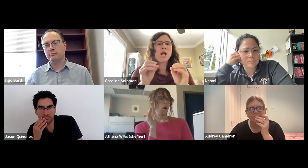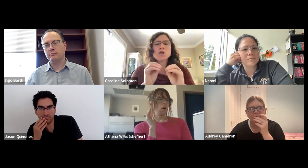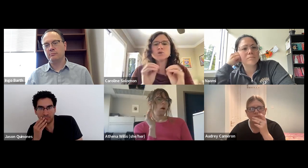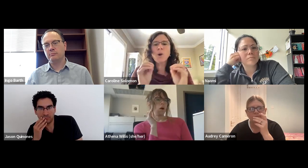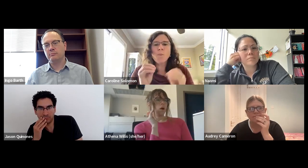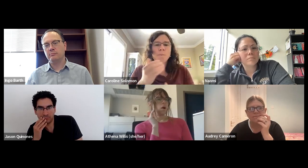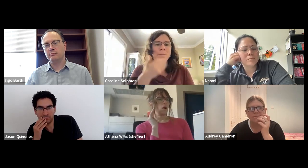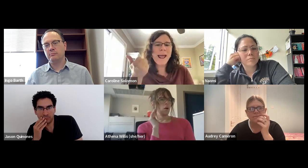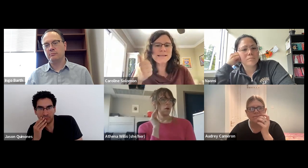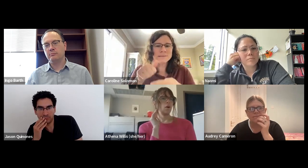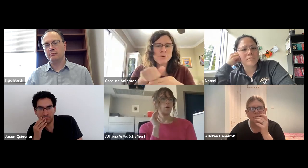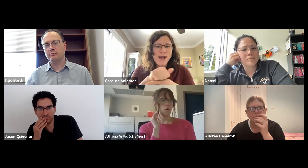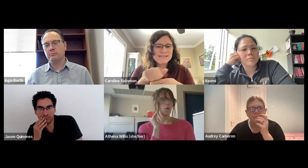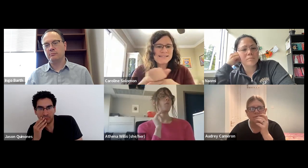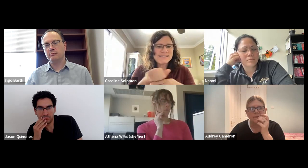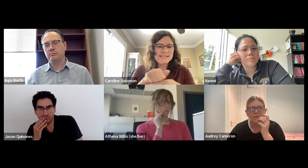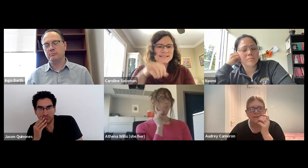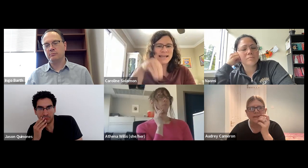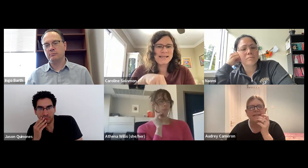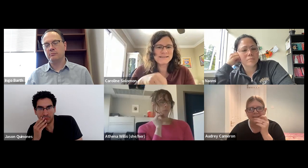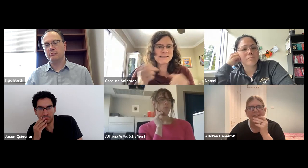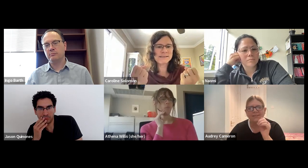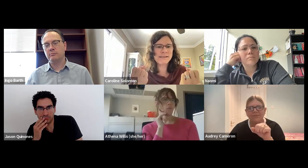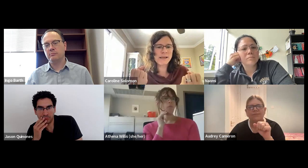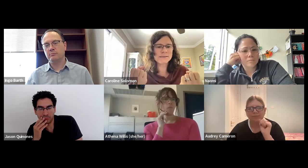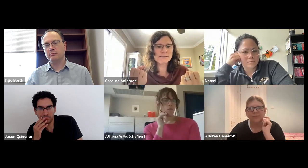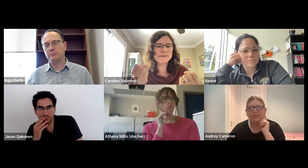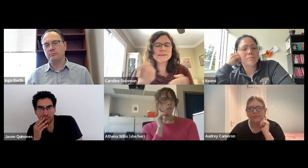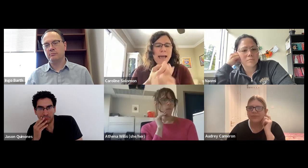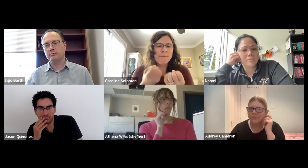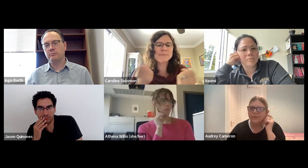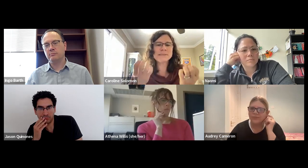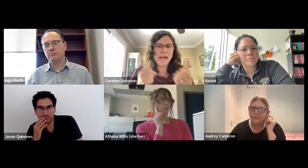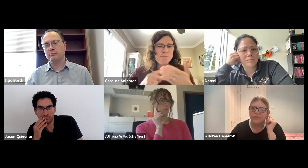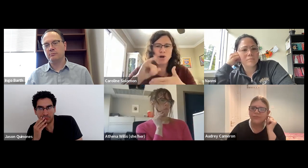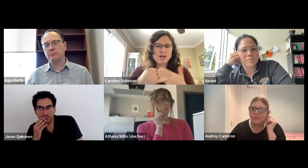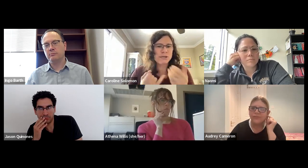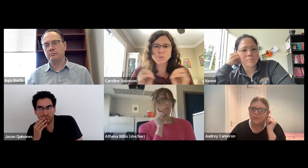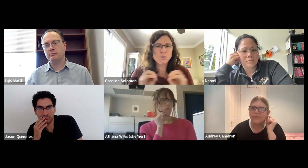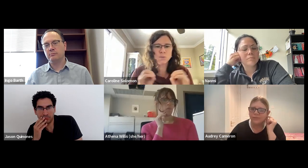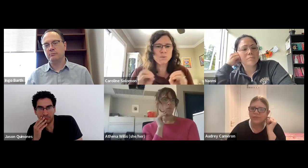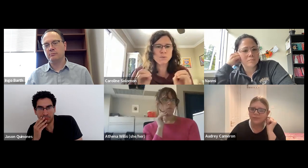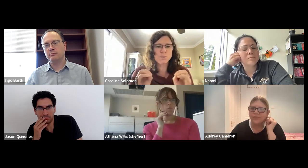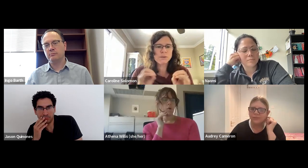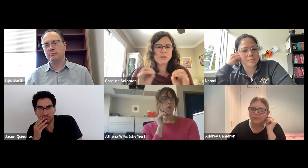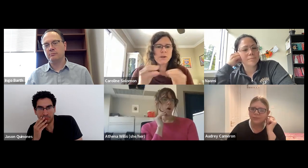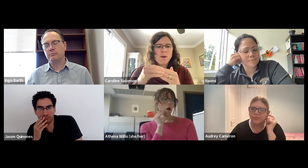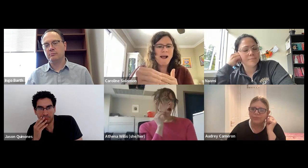having those critical discussions. There's no set of best practices that are established in terms of signing STEM signs. There's